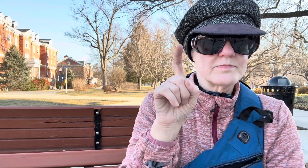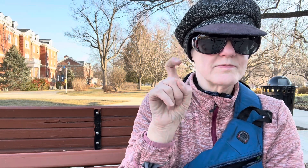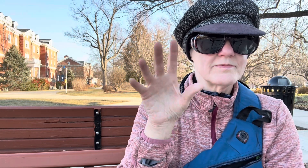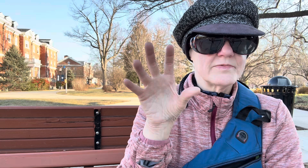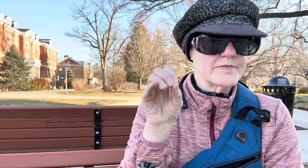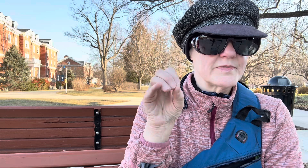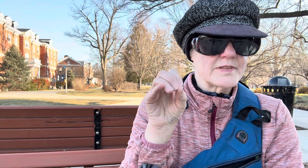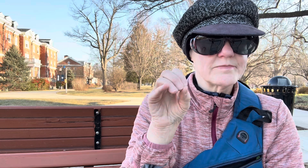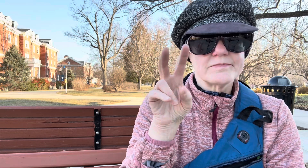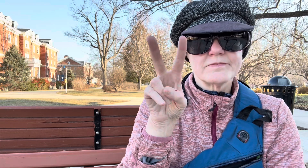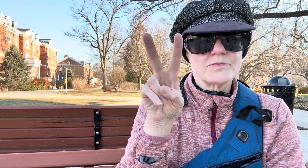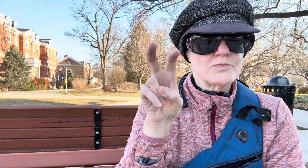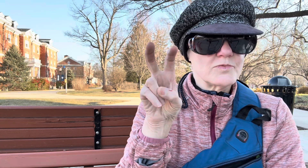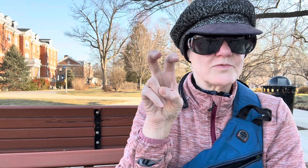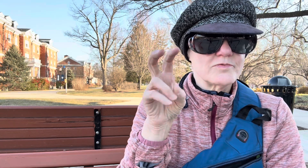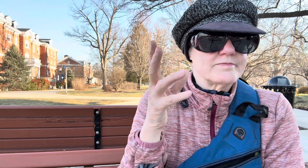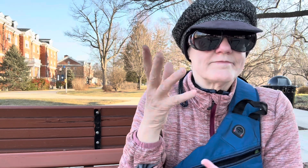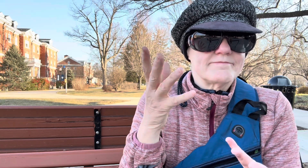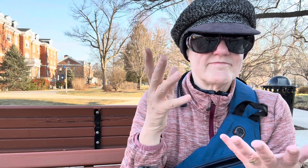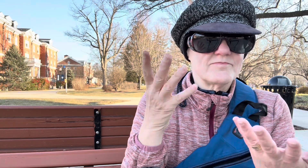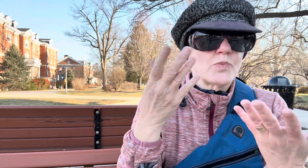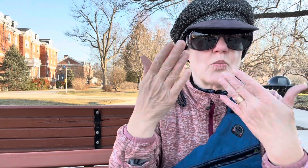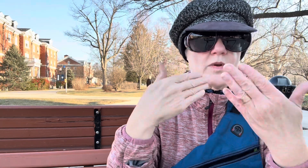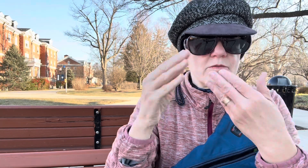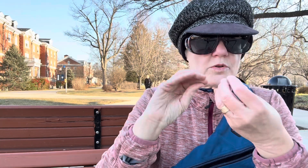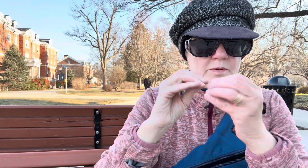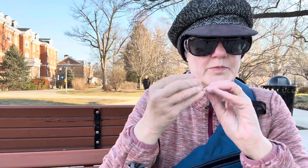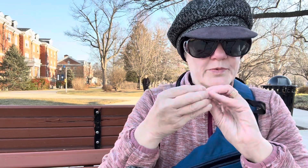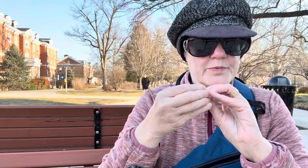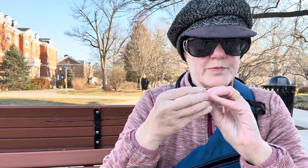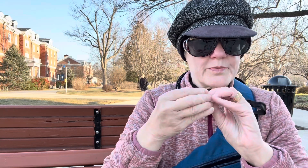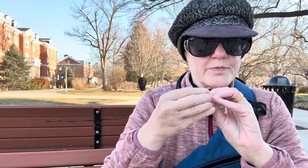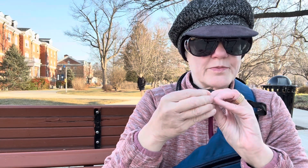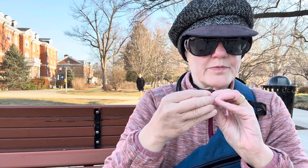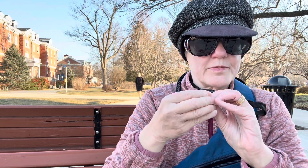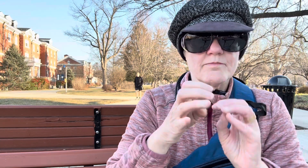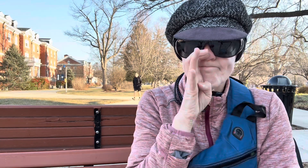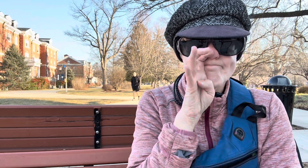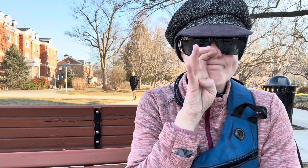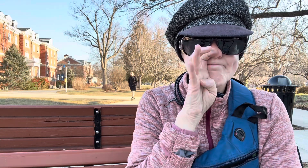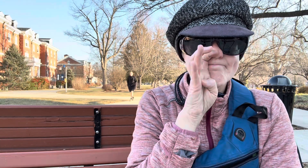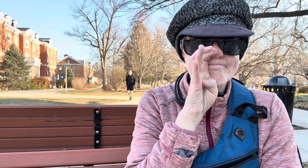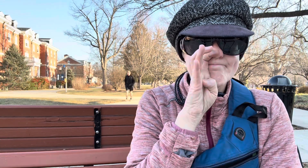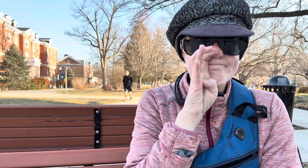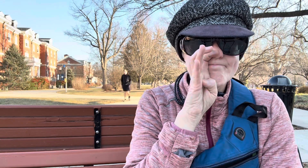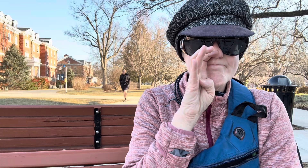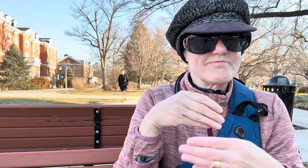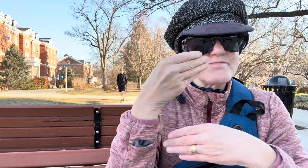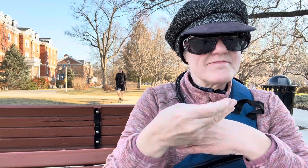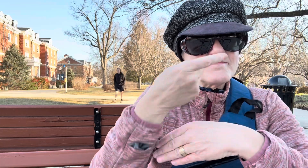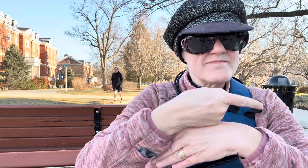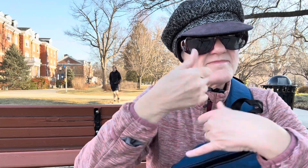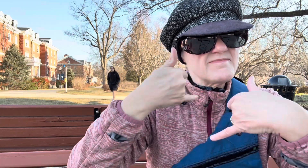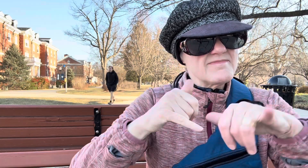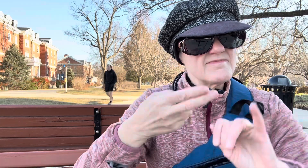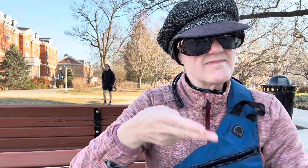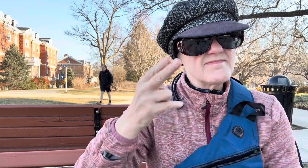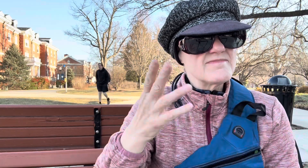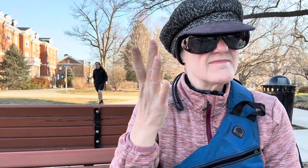say your sugar was 150 or your sugar was 200 or whatever it is, and then you're really strict the next day and your sugar's